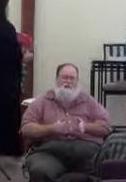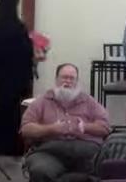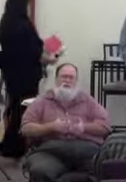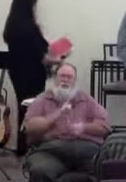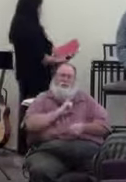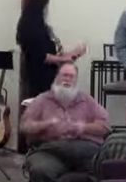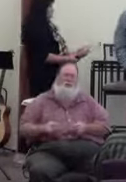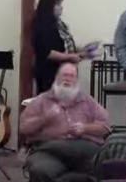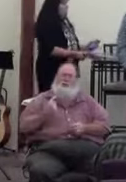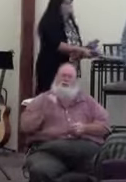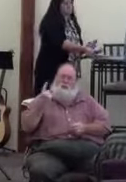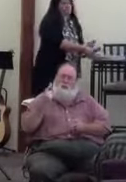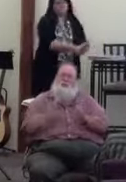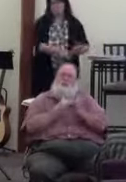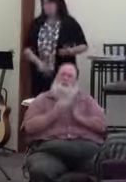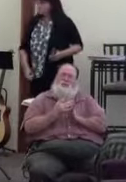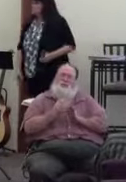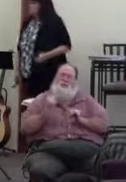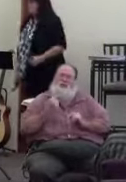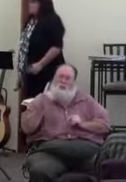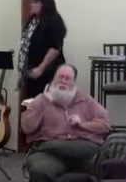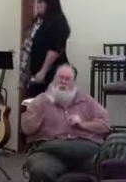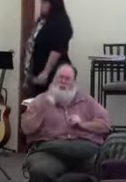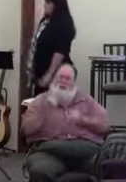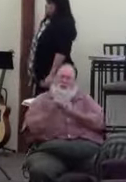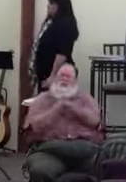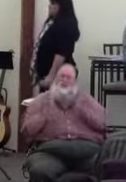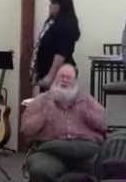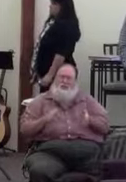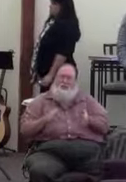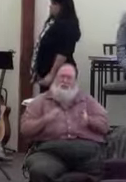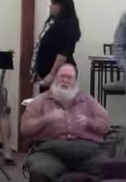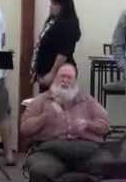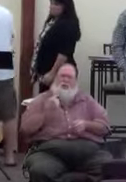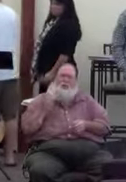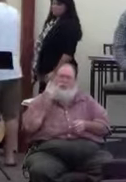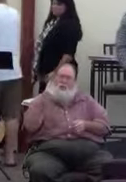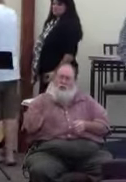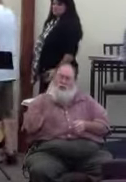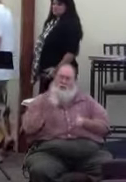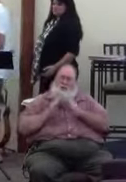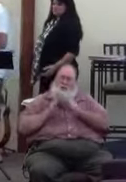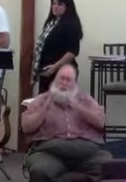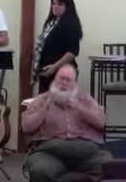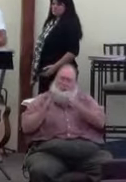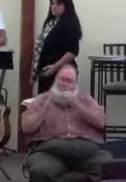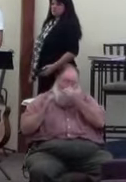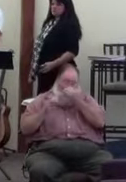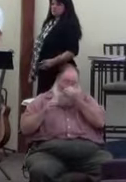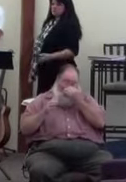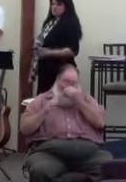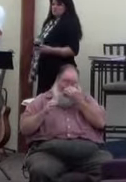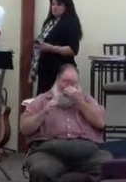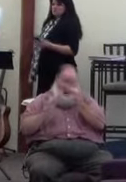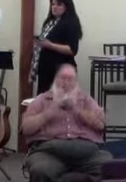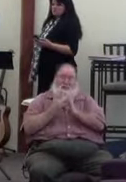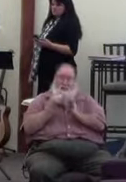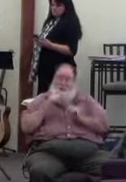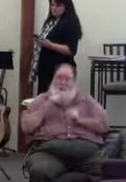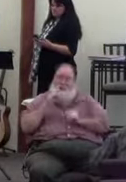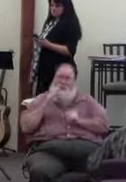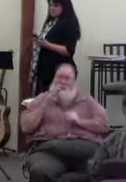Lord, there's only one Jesus. There's only one Savior. There's only one way. And Jesus said, you